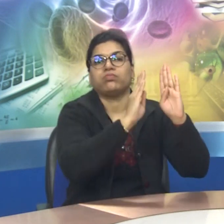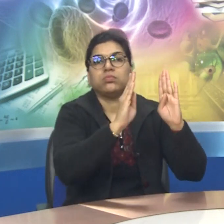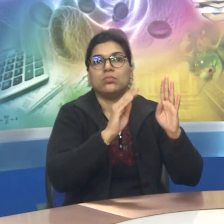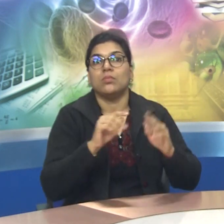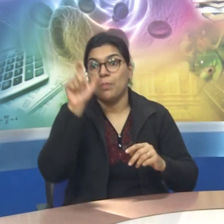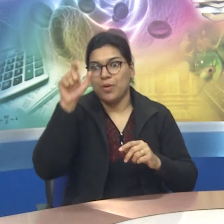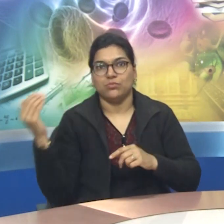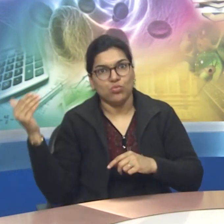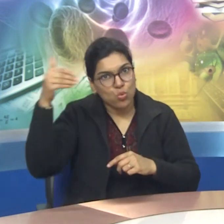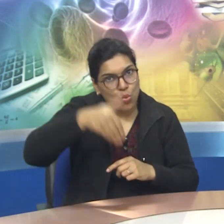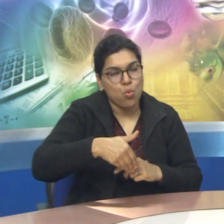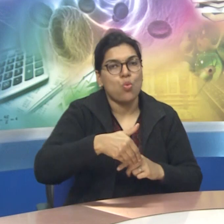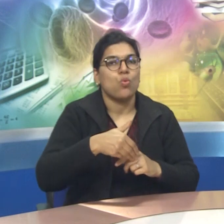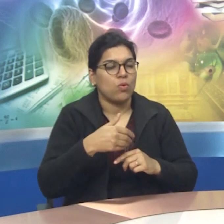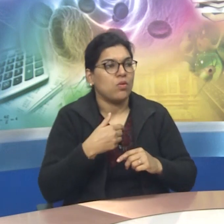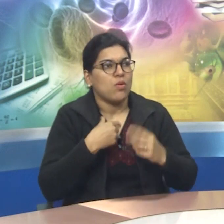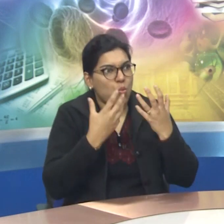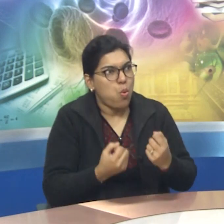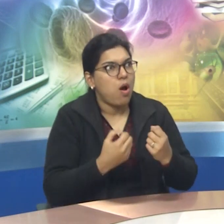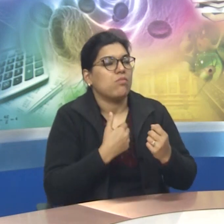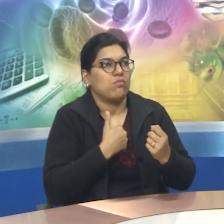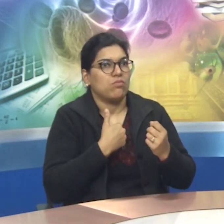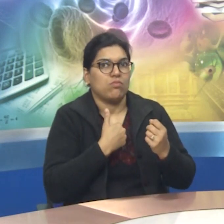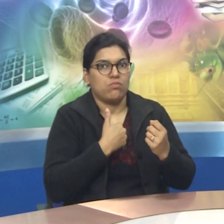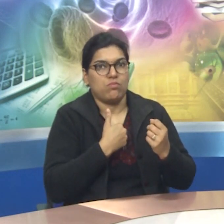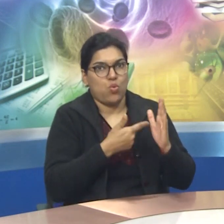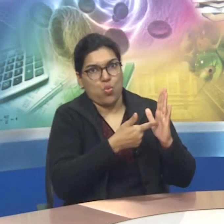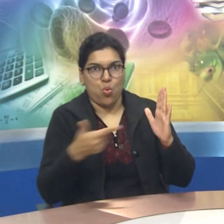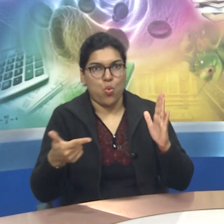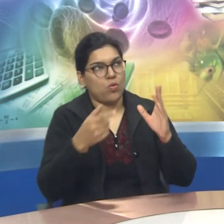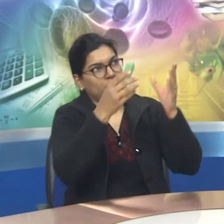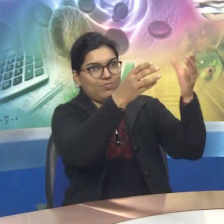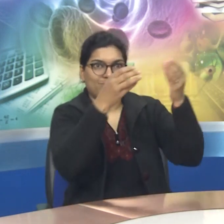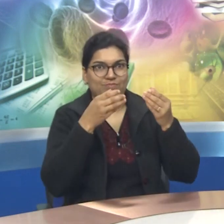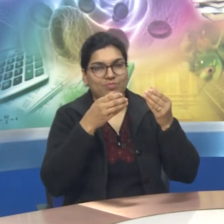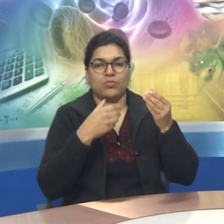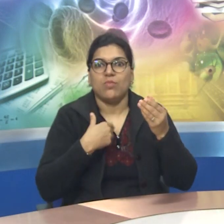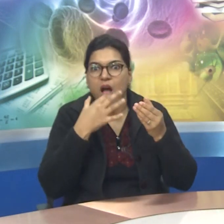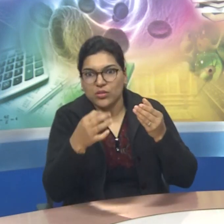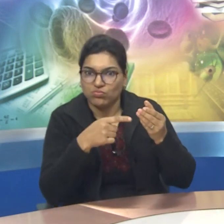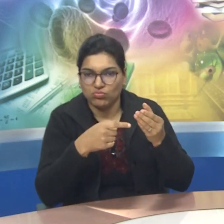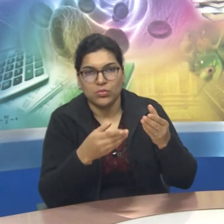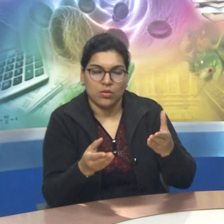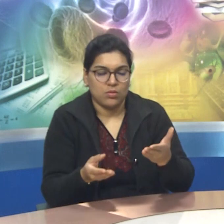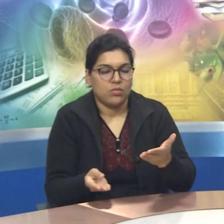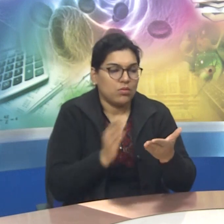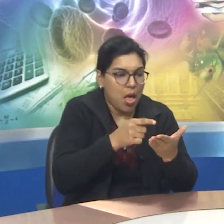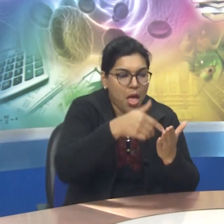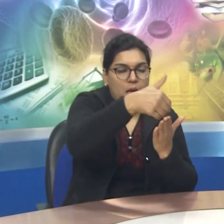In case of composite books, classified arrangement is sufficient to save the objective time of the reader.